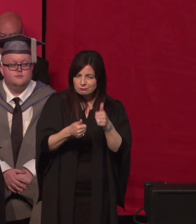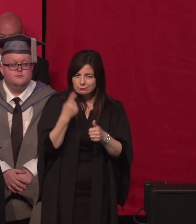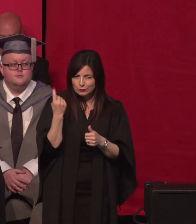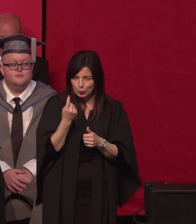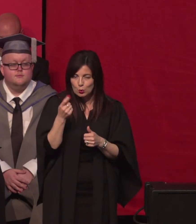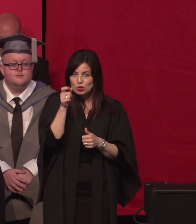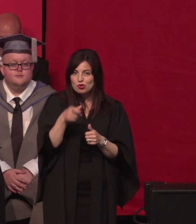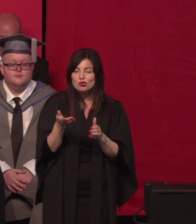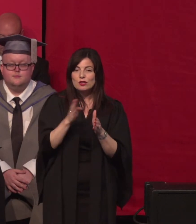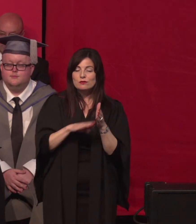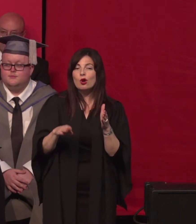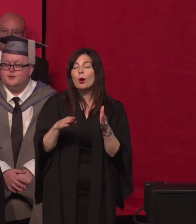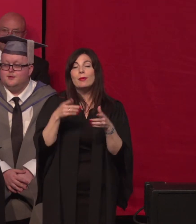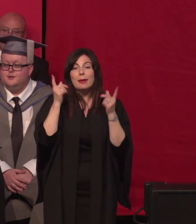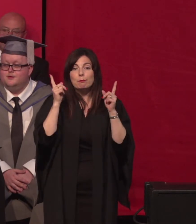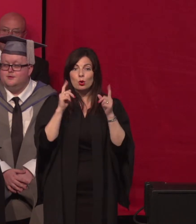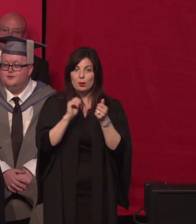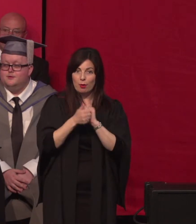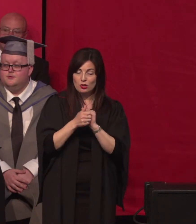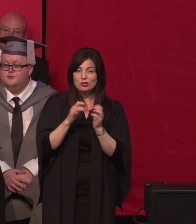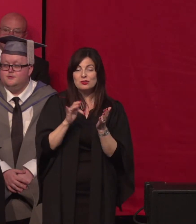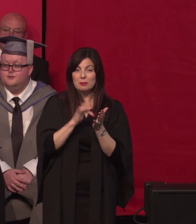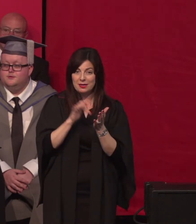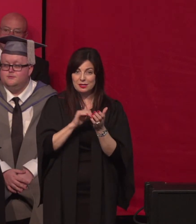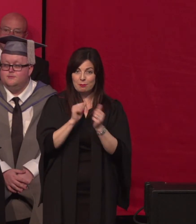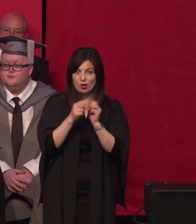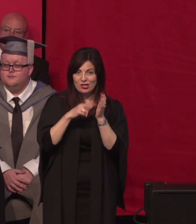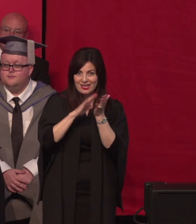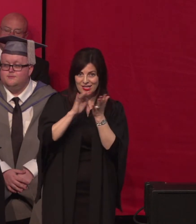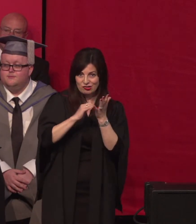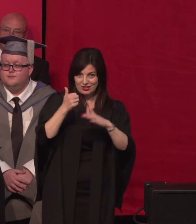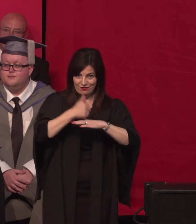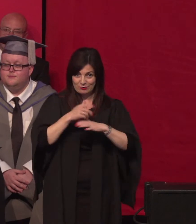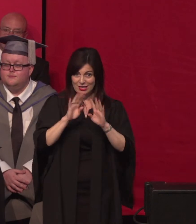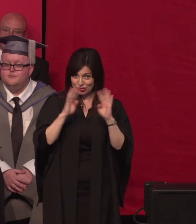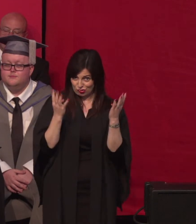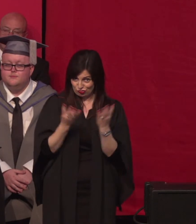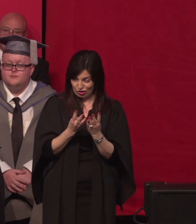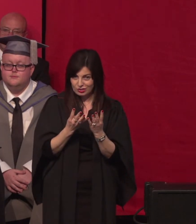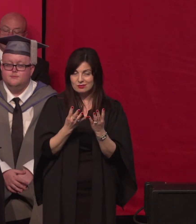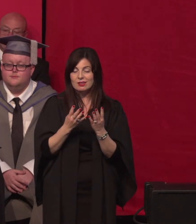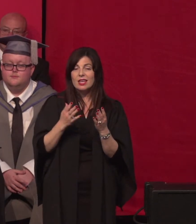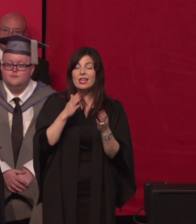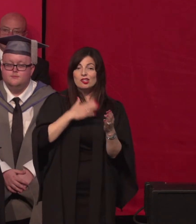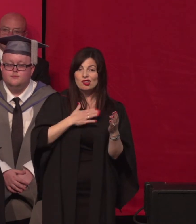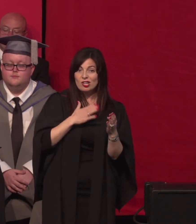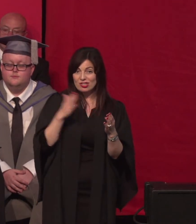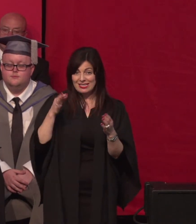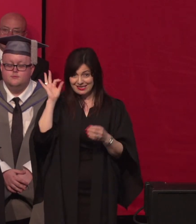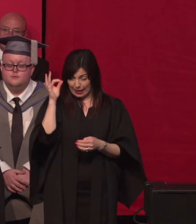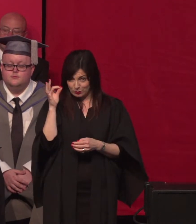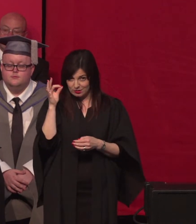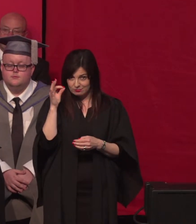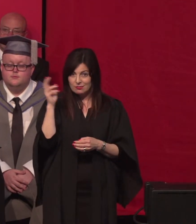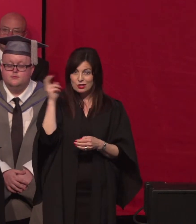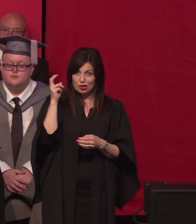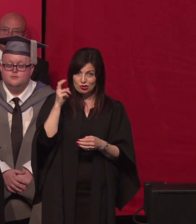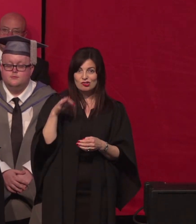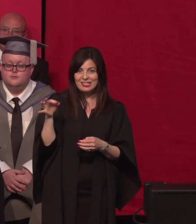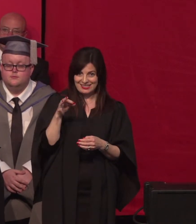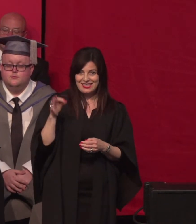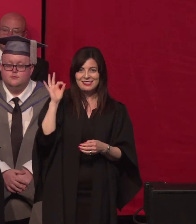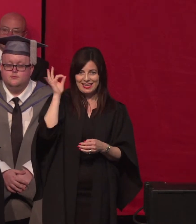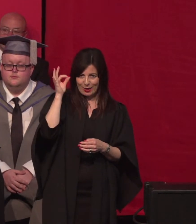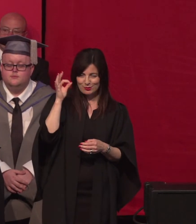of students from our employer partners, Midlands Partnership University NHS Foundation Trust, Cheshire East Council, and Stoke-on-Trent City